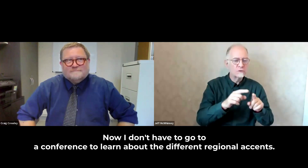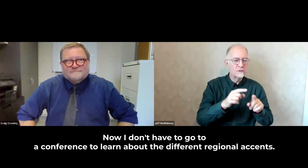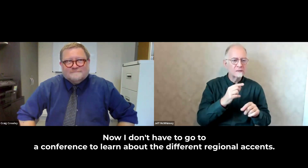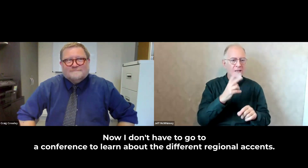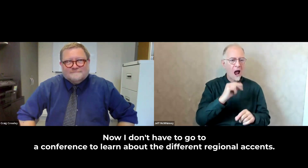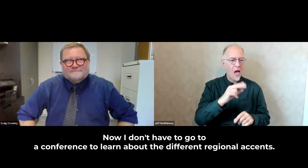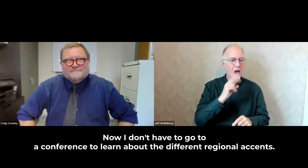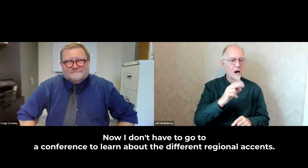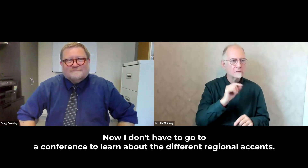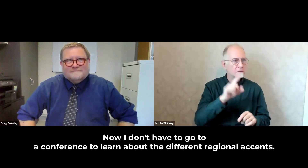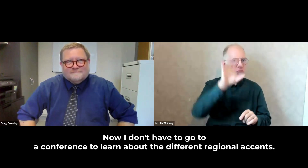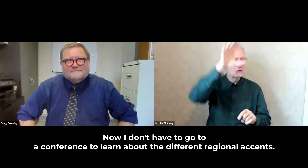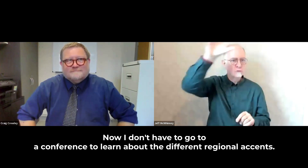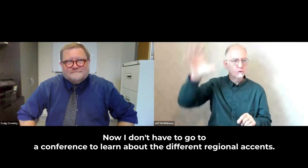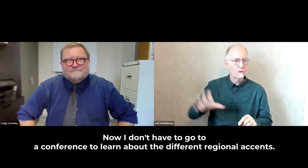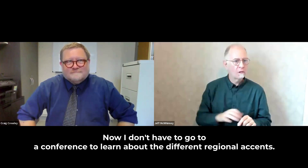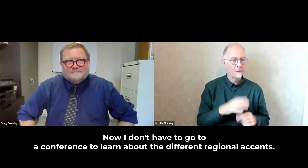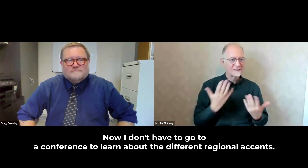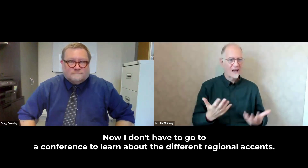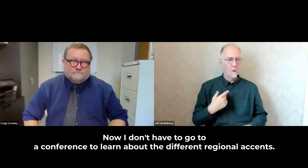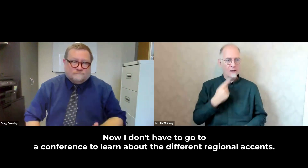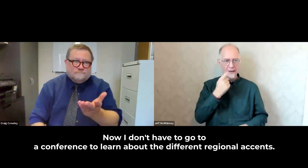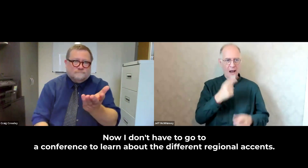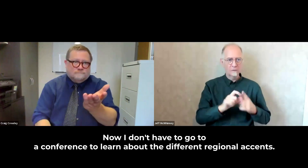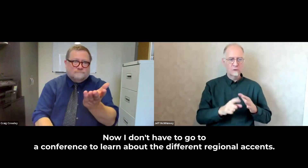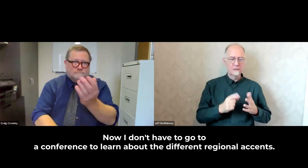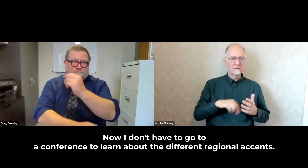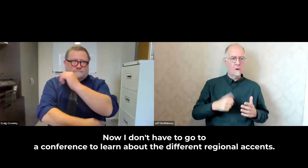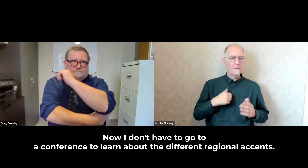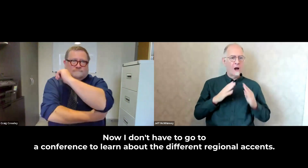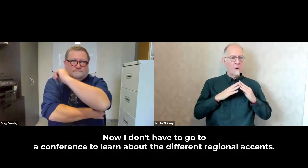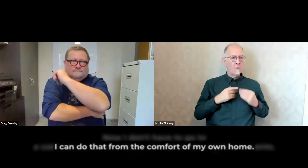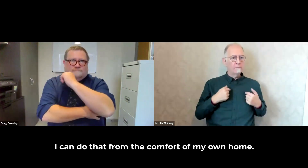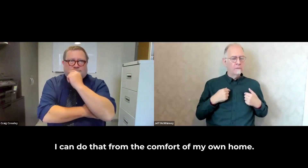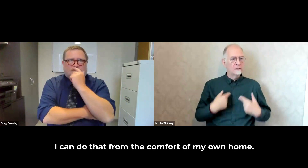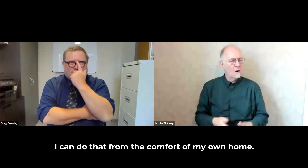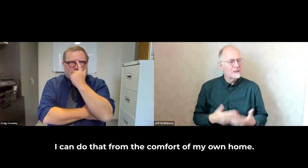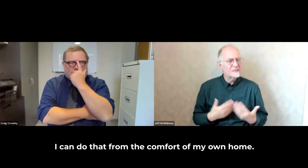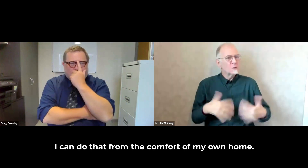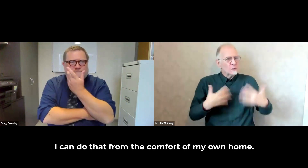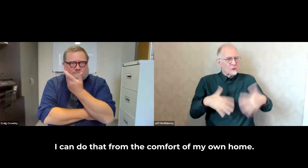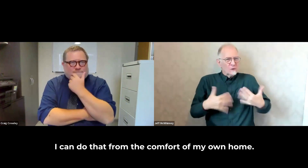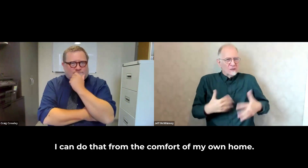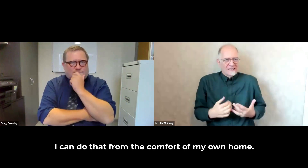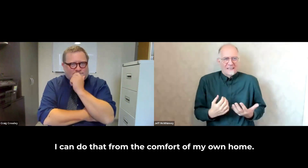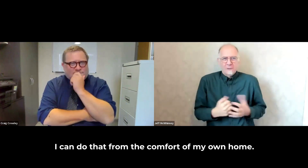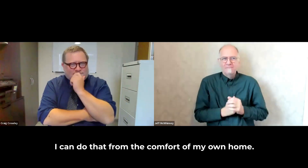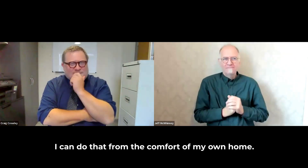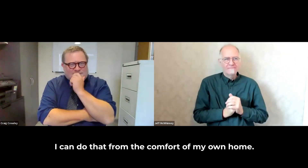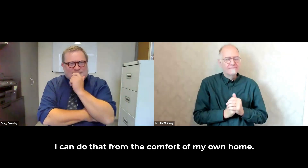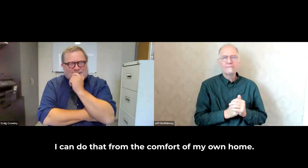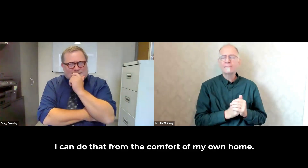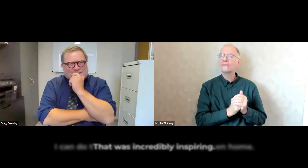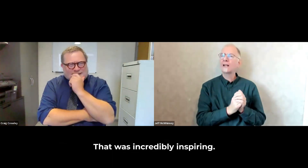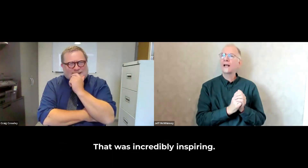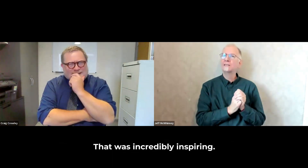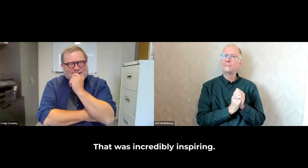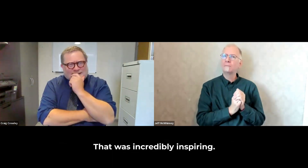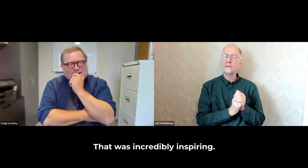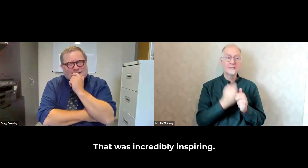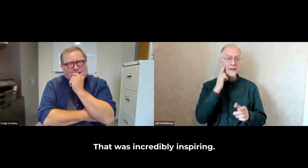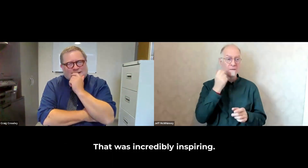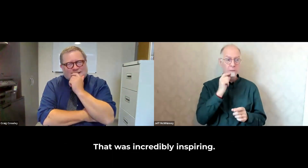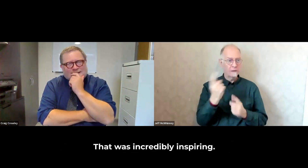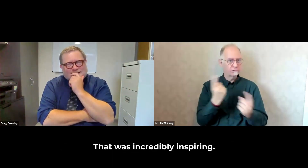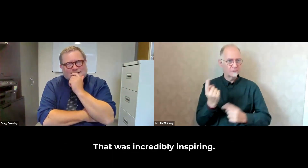to go to a conference to learn about the different regional accents. I can do that from the comfort of my own home. That